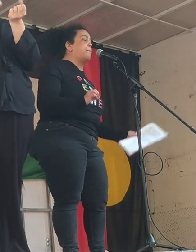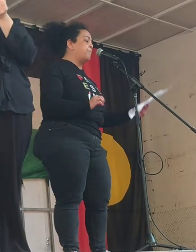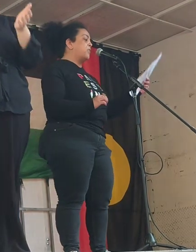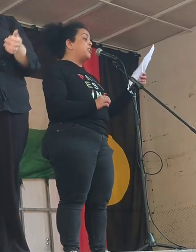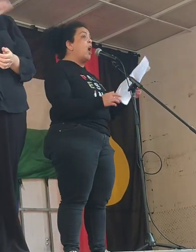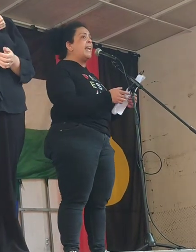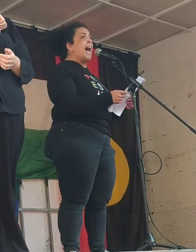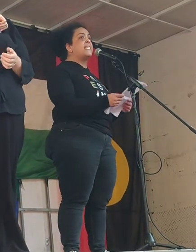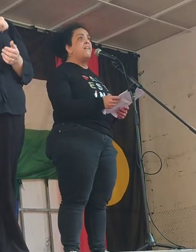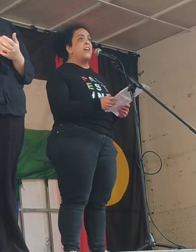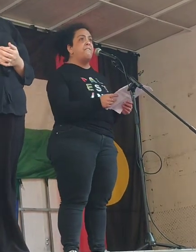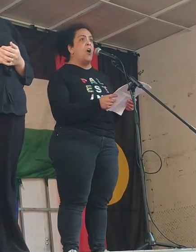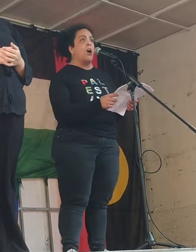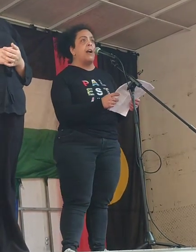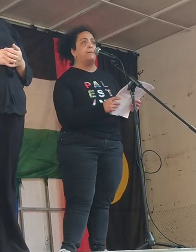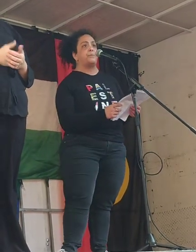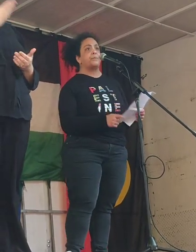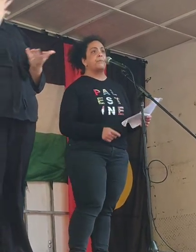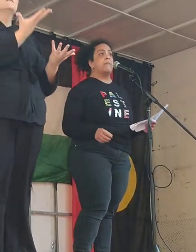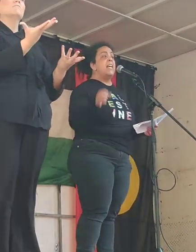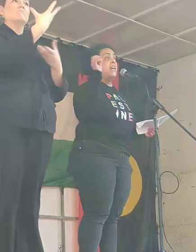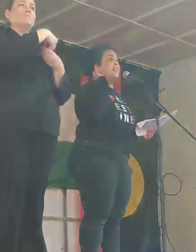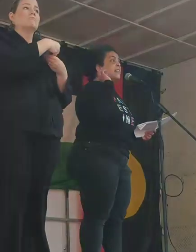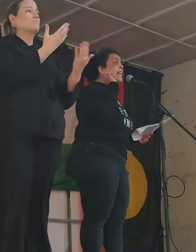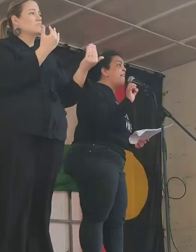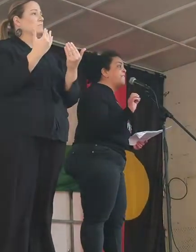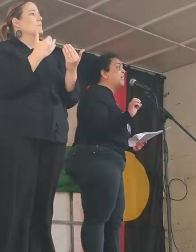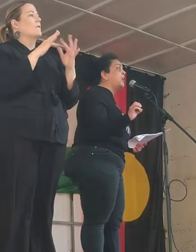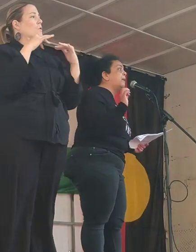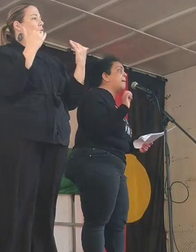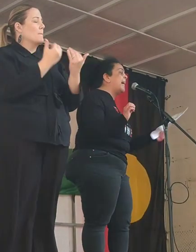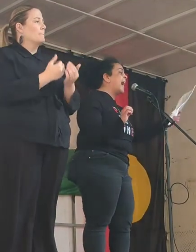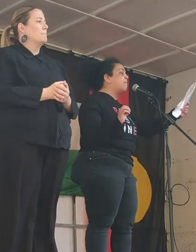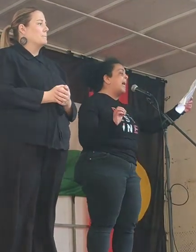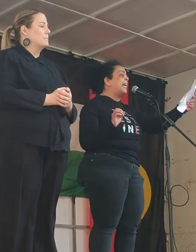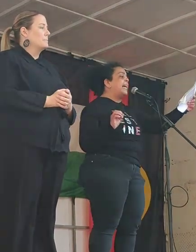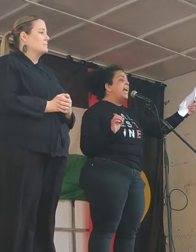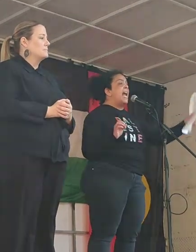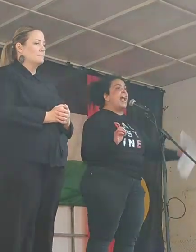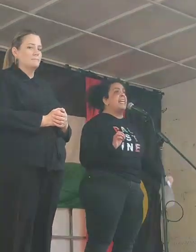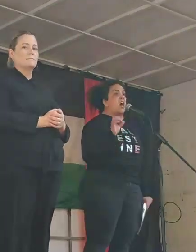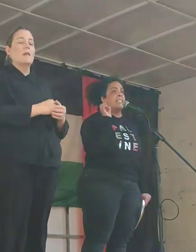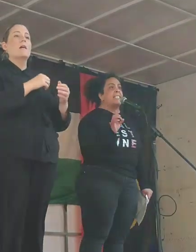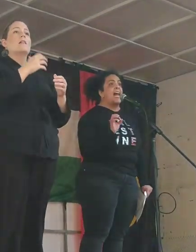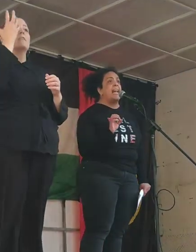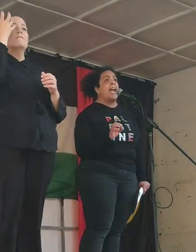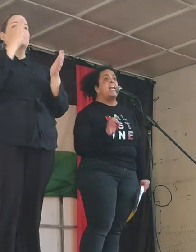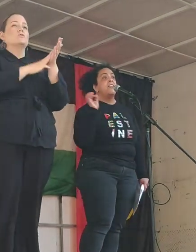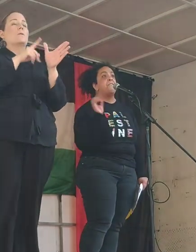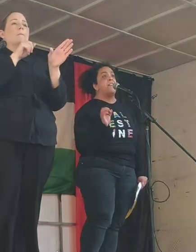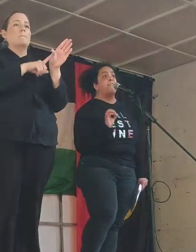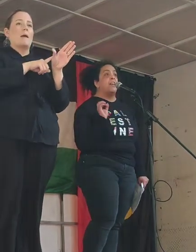Palestine. Join us for the forum. The official May Day rally is on